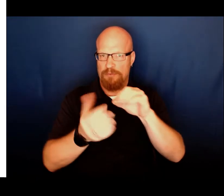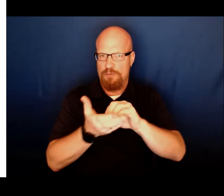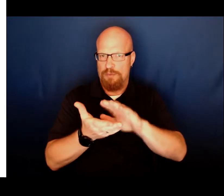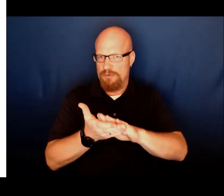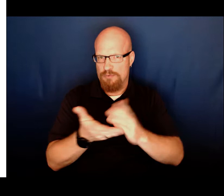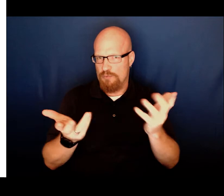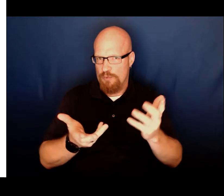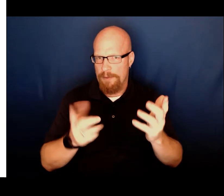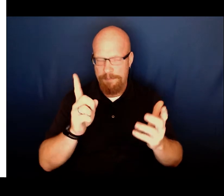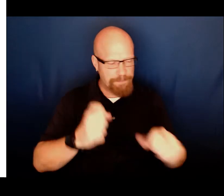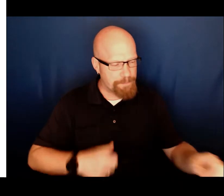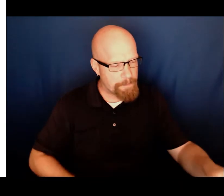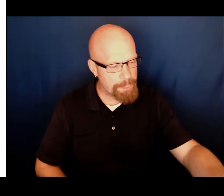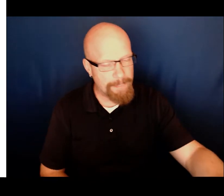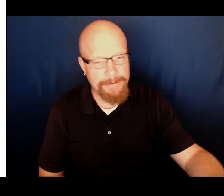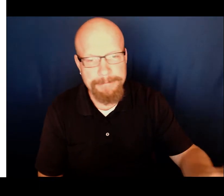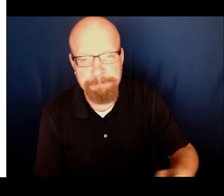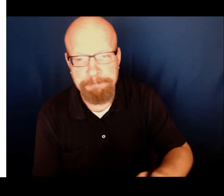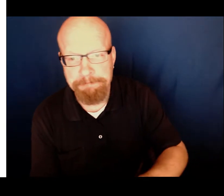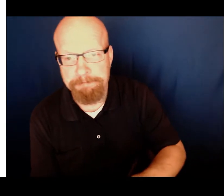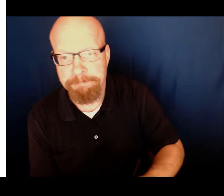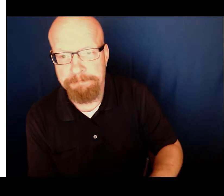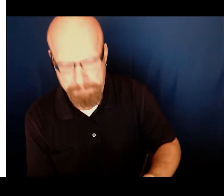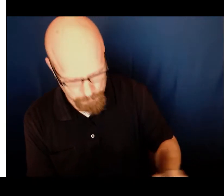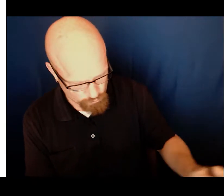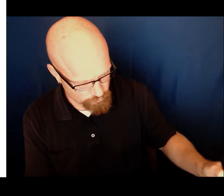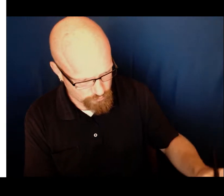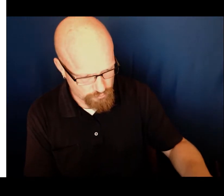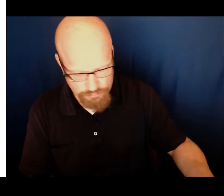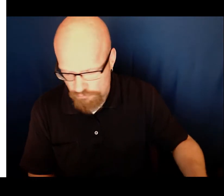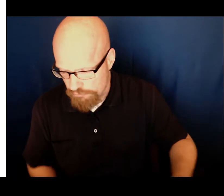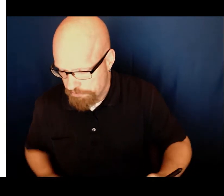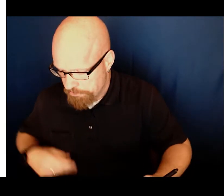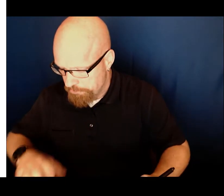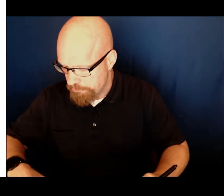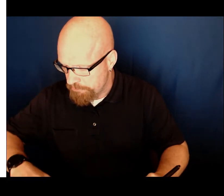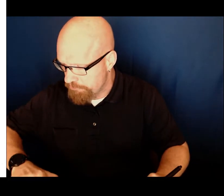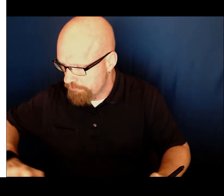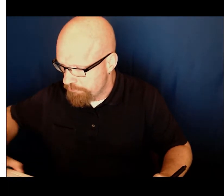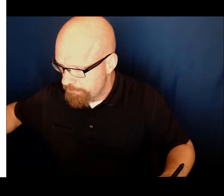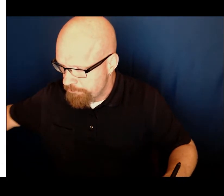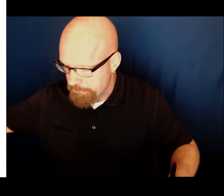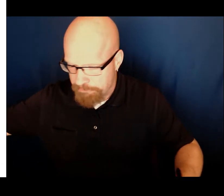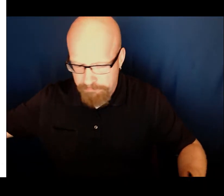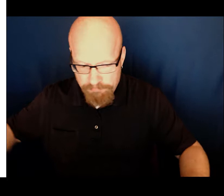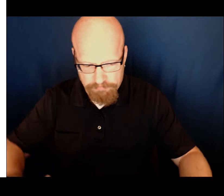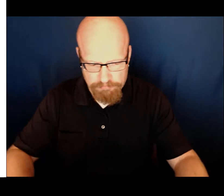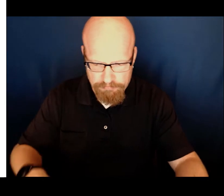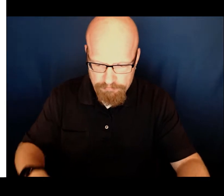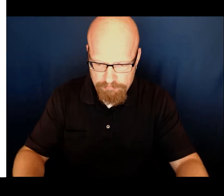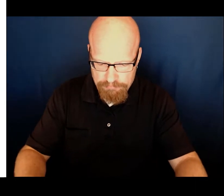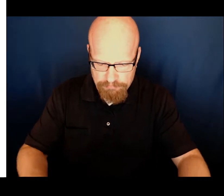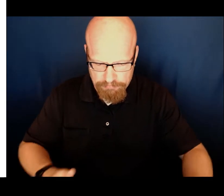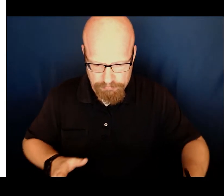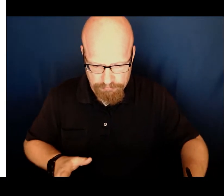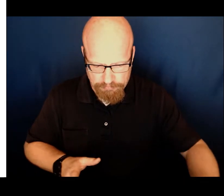Now we have some rules about what qualifies for scientific notation and how to write it.